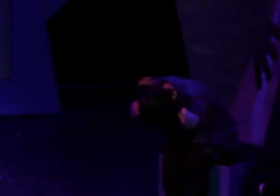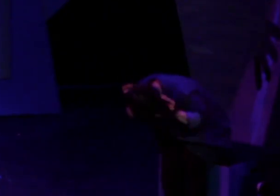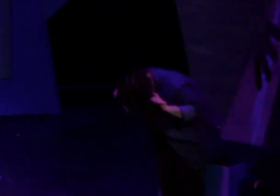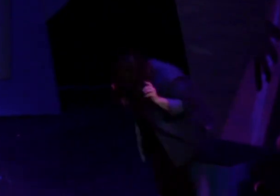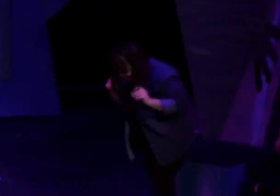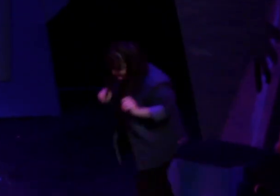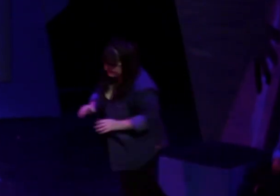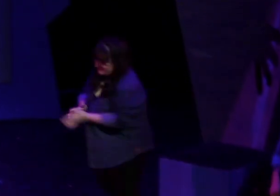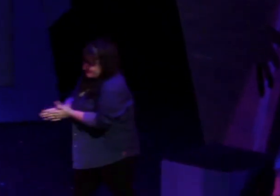Oh, that's so cute.